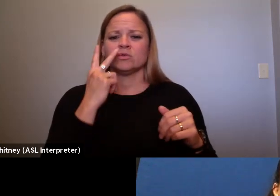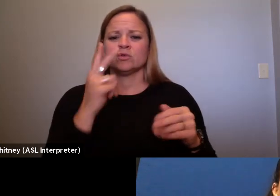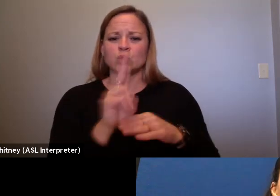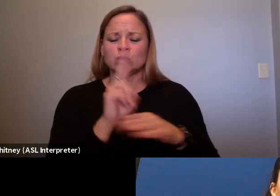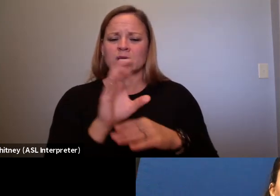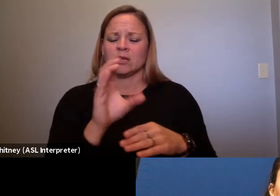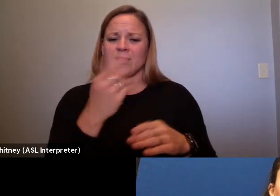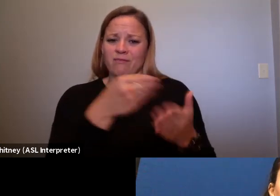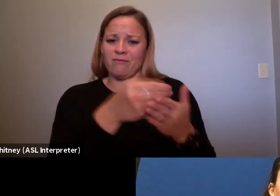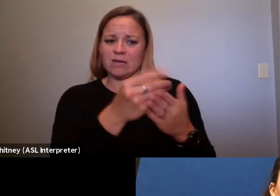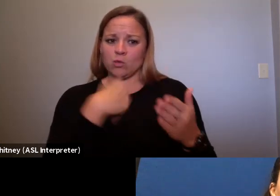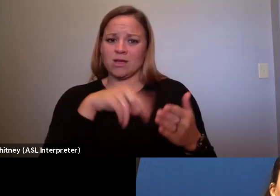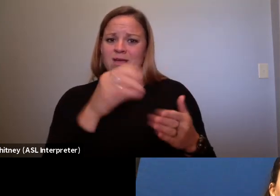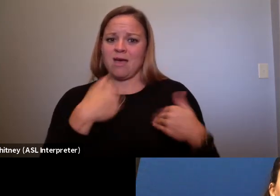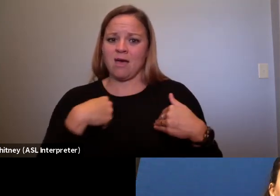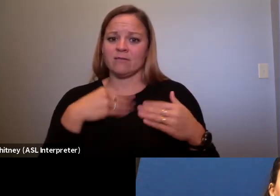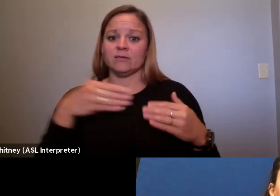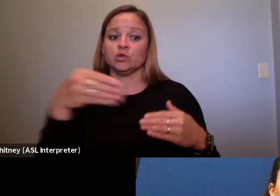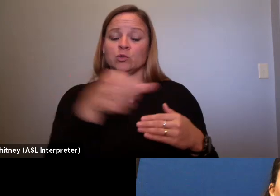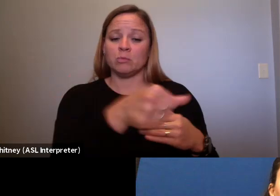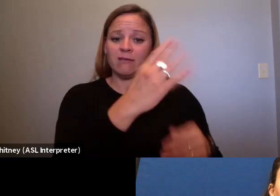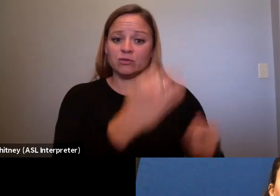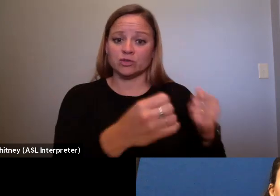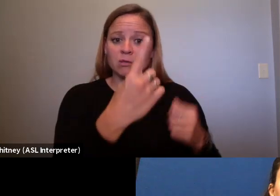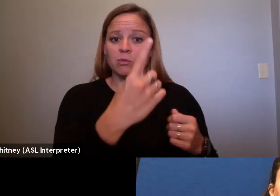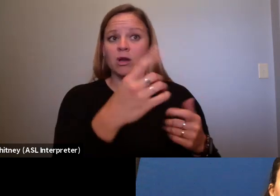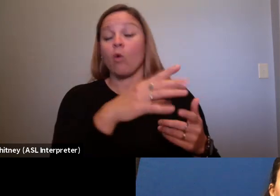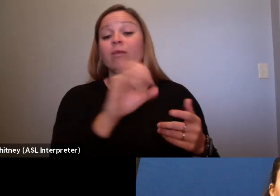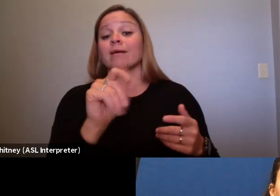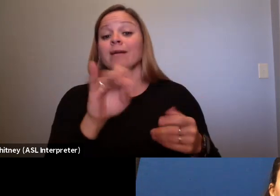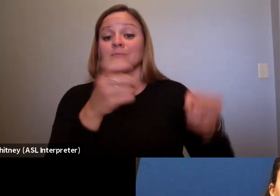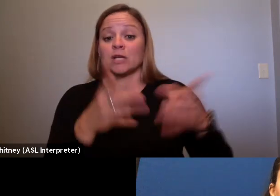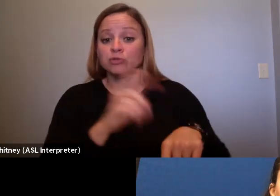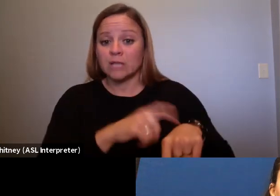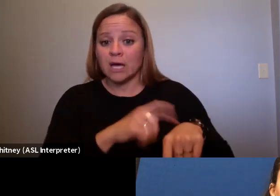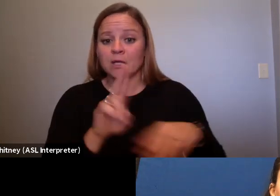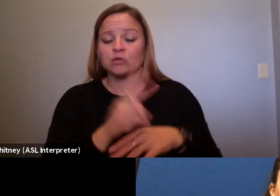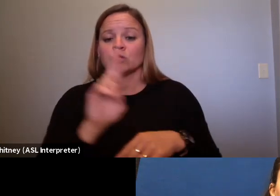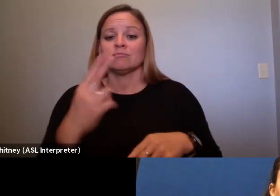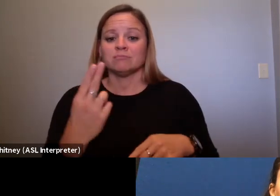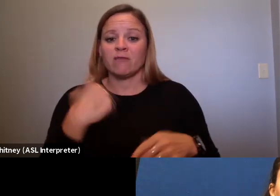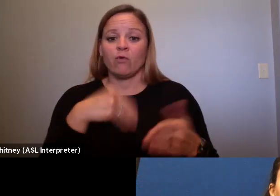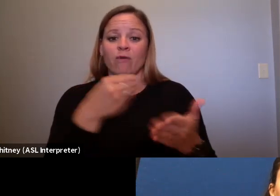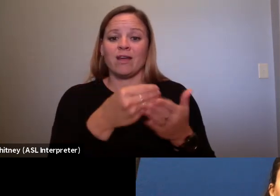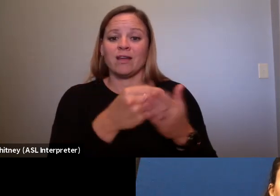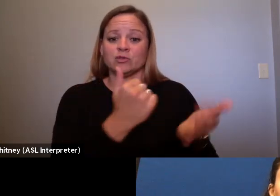that we have as a tool to pay for some of the case managers' time, and use some of the rapid housing for the financial